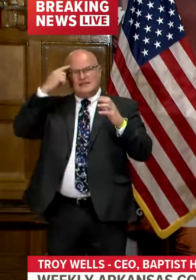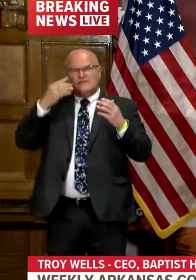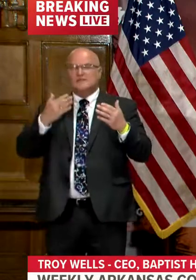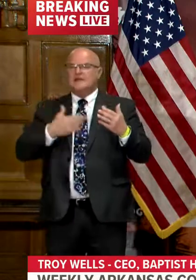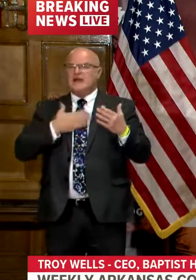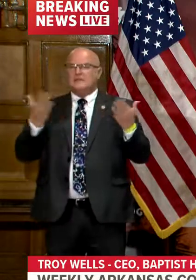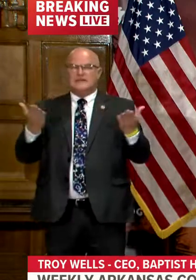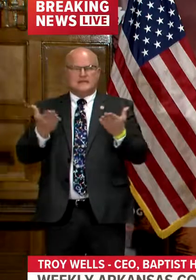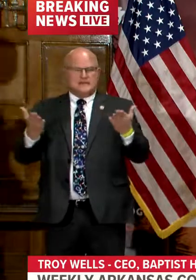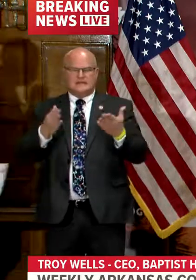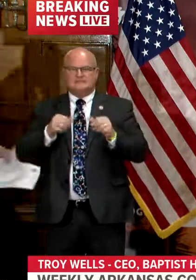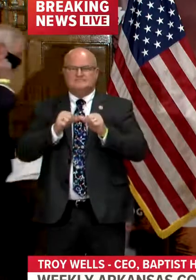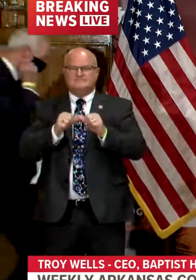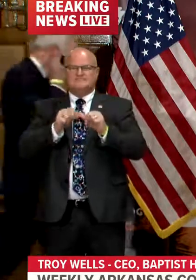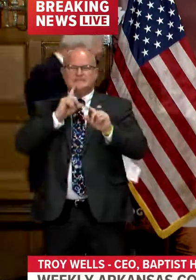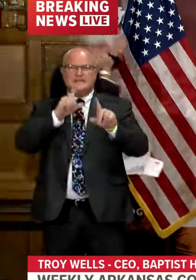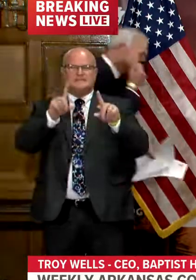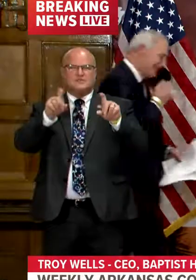for any questions that may come up.